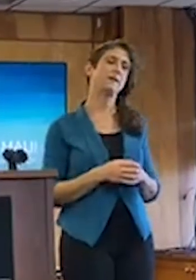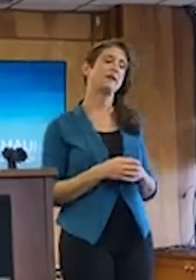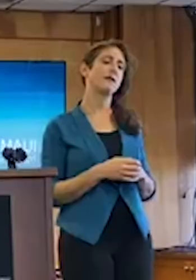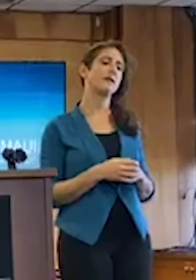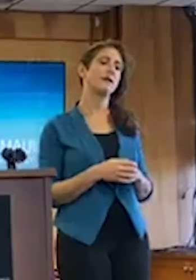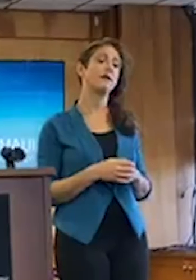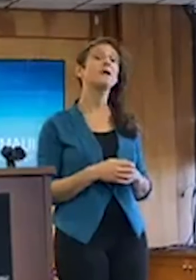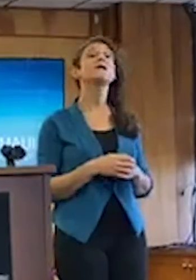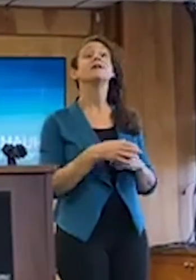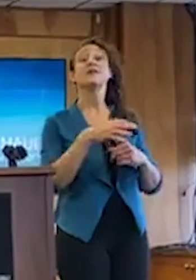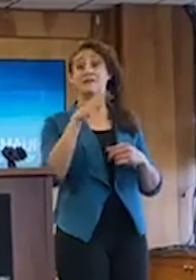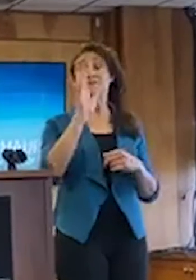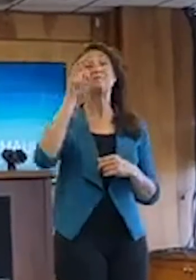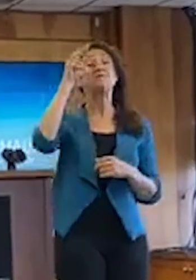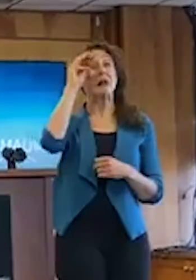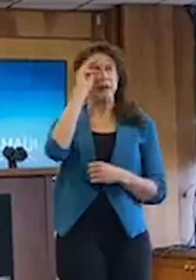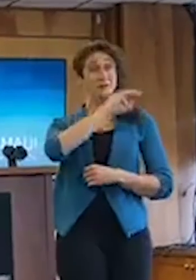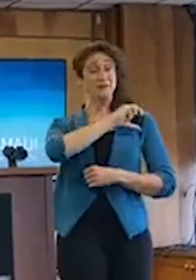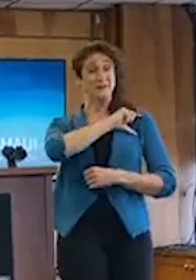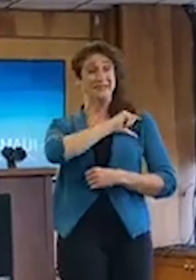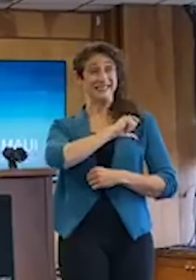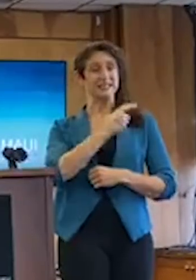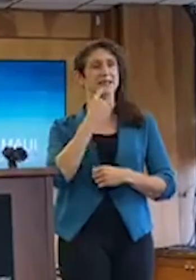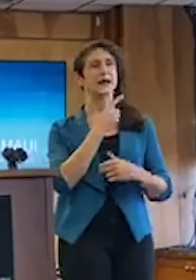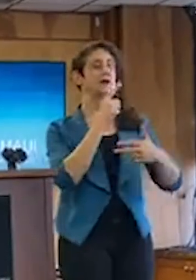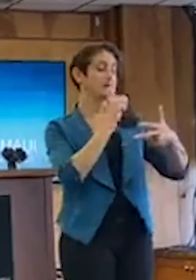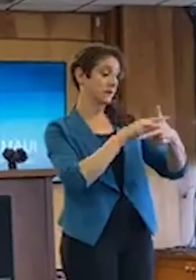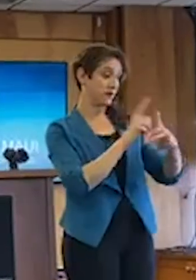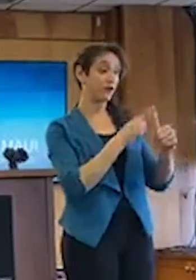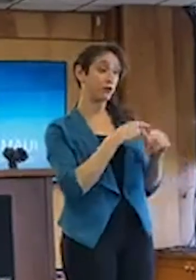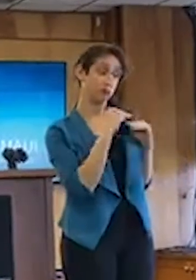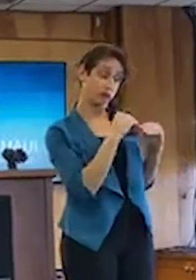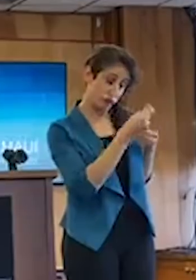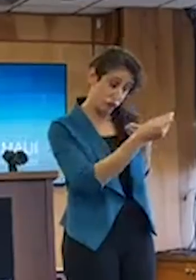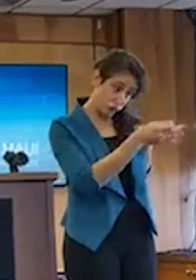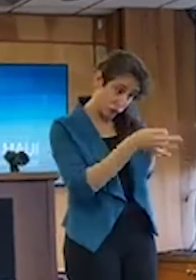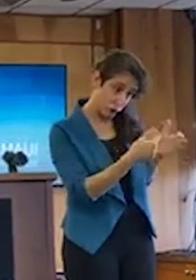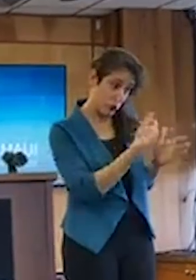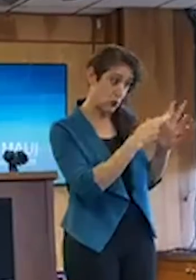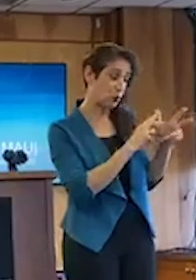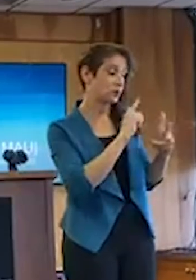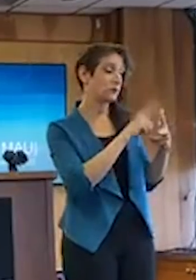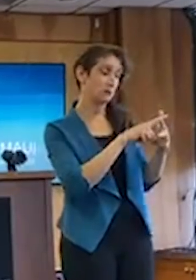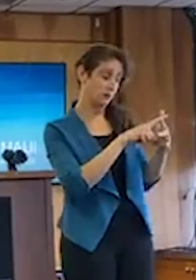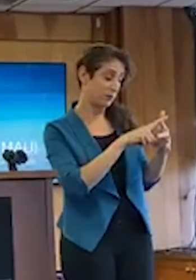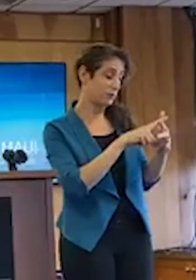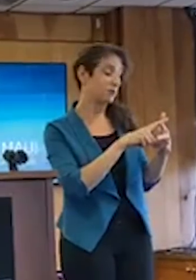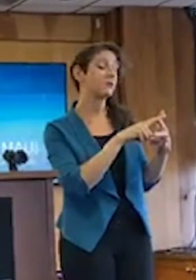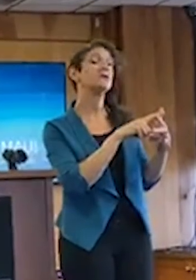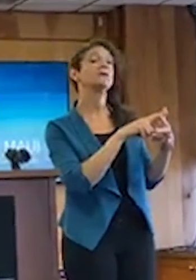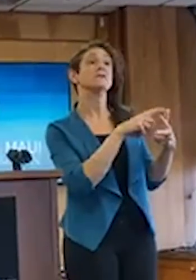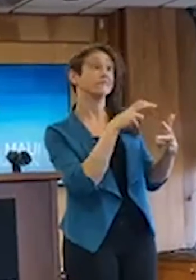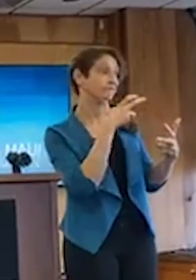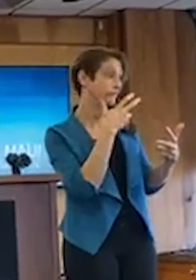rules to enforcement via warning, reprimand, and eventually arrest, will essential workers traveling to and from work be required to present